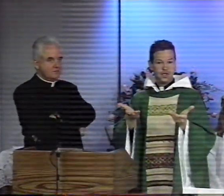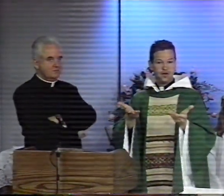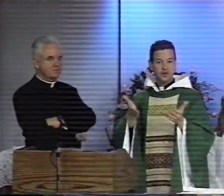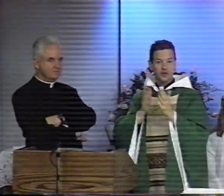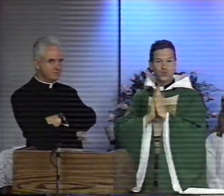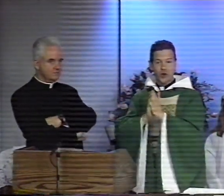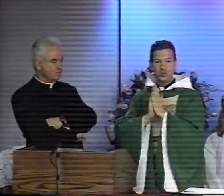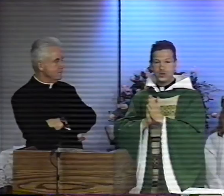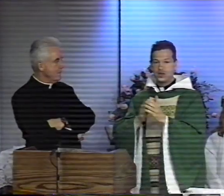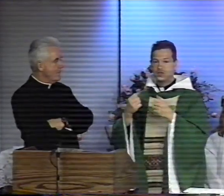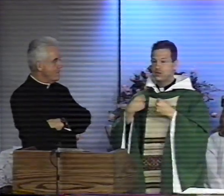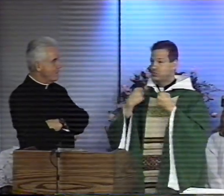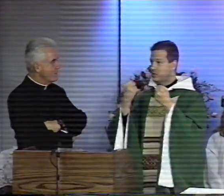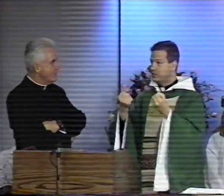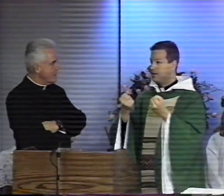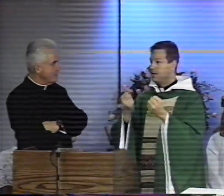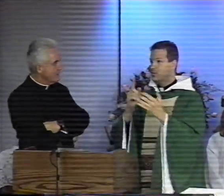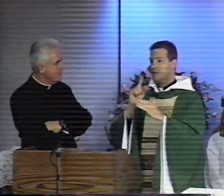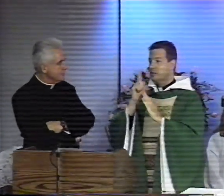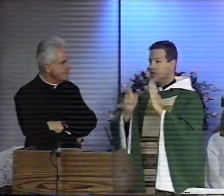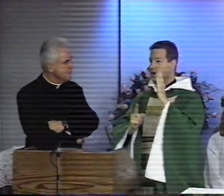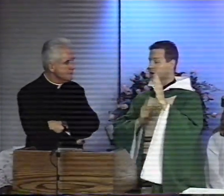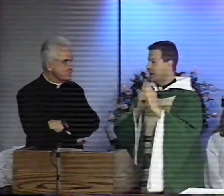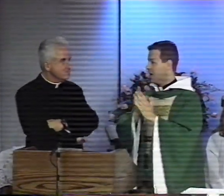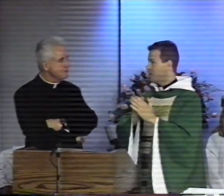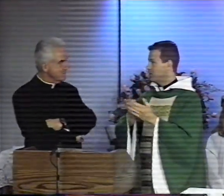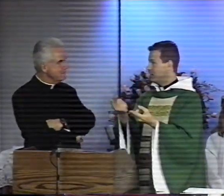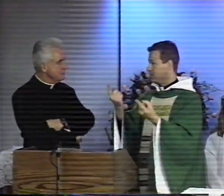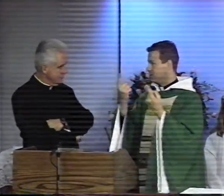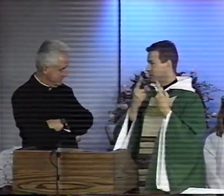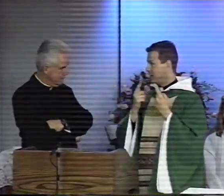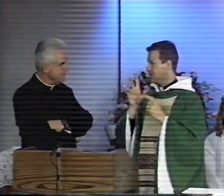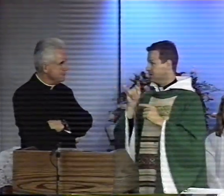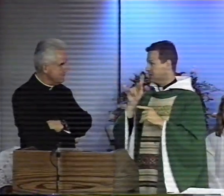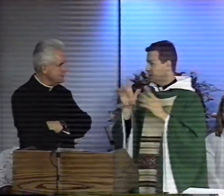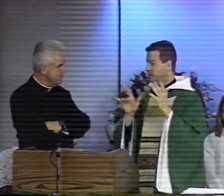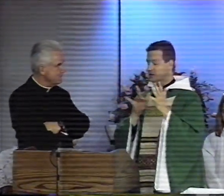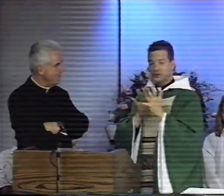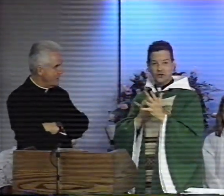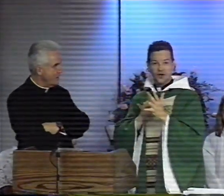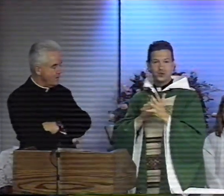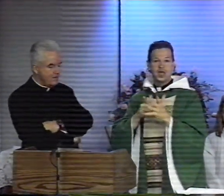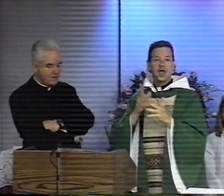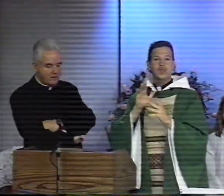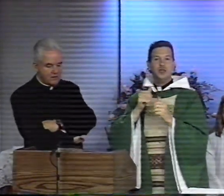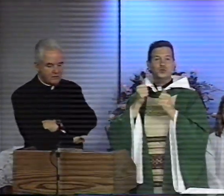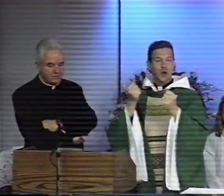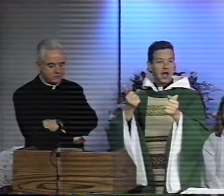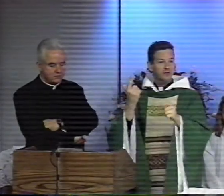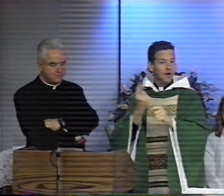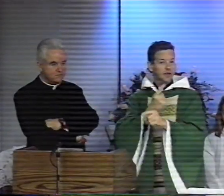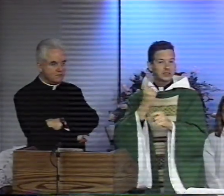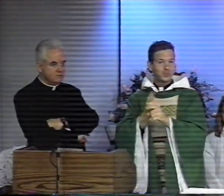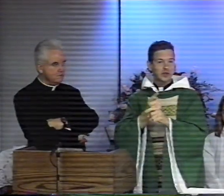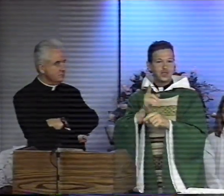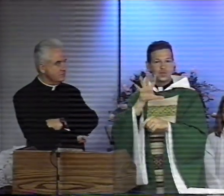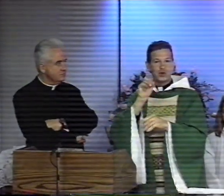here that have prayed with us have driven probably about an hour to be able to arrive to the TV studio. They drive very typically about